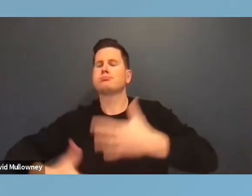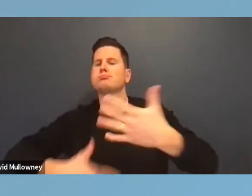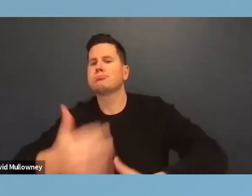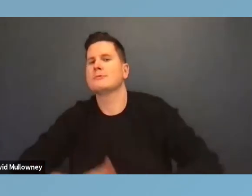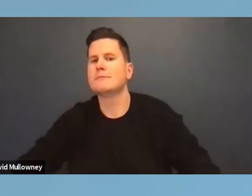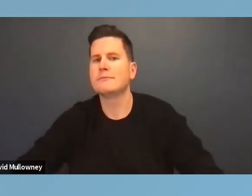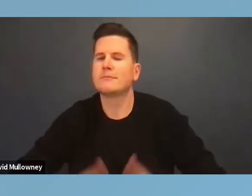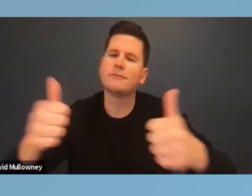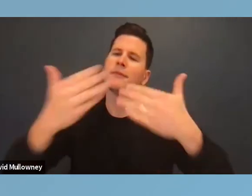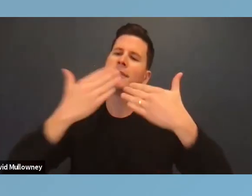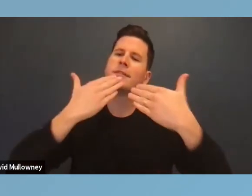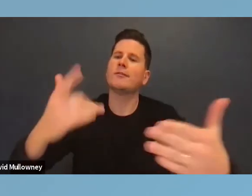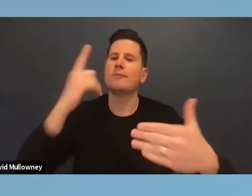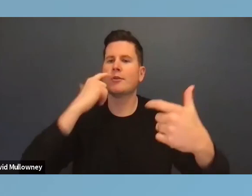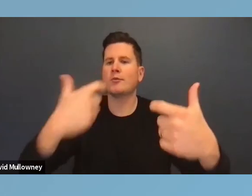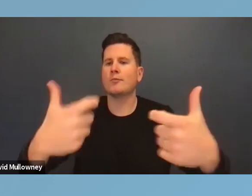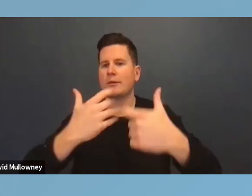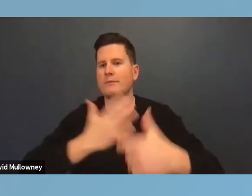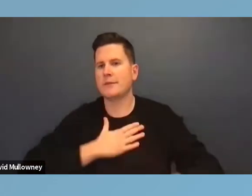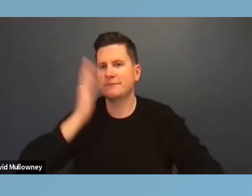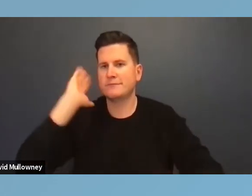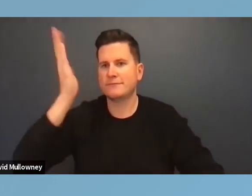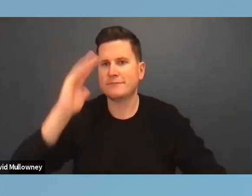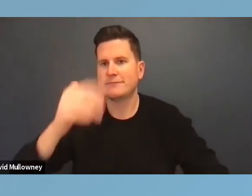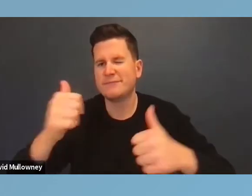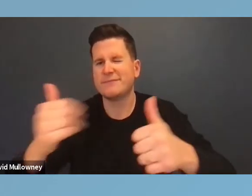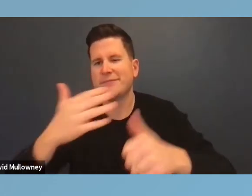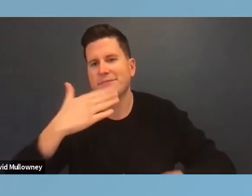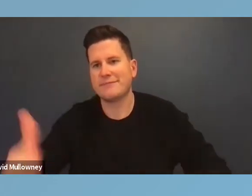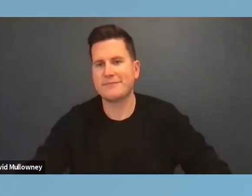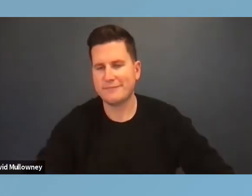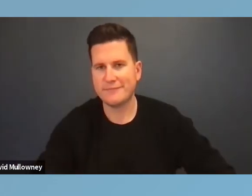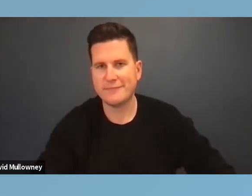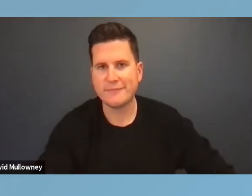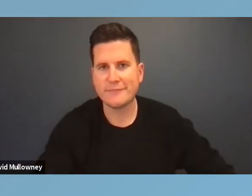what to do. Thank you for watching my presentation. Have a good day.